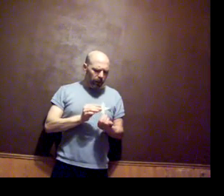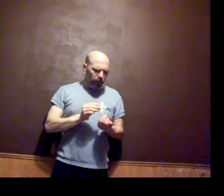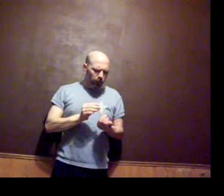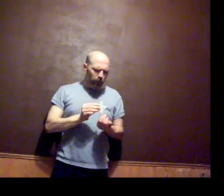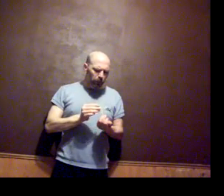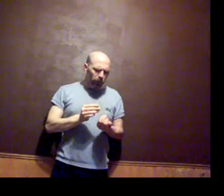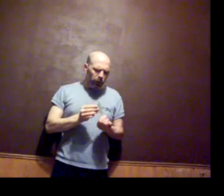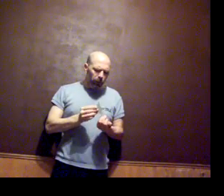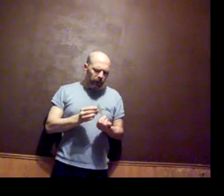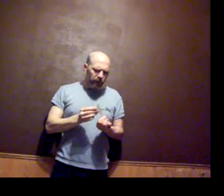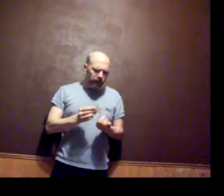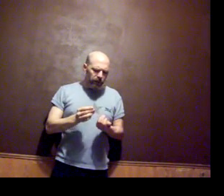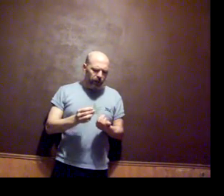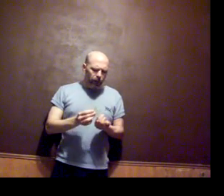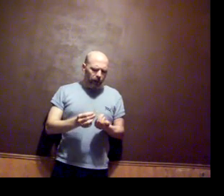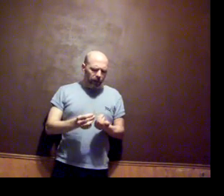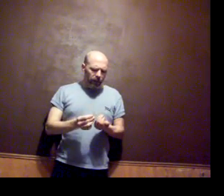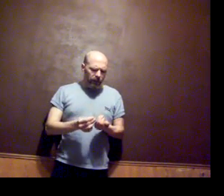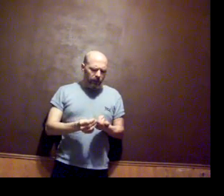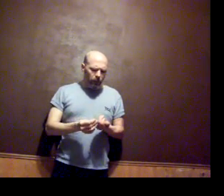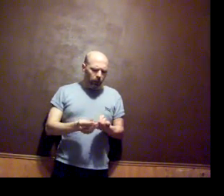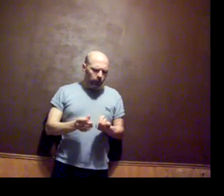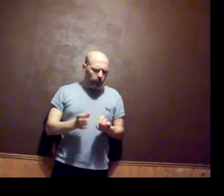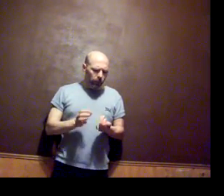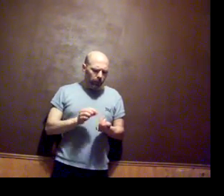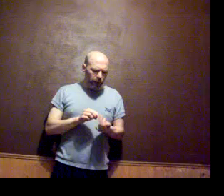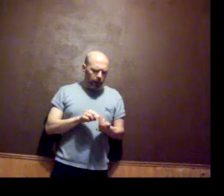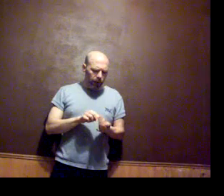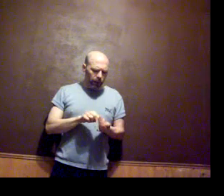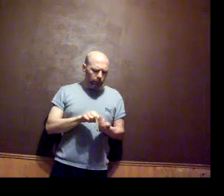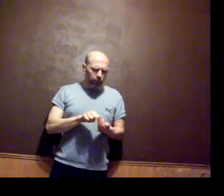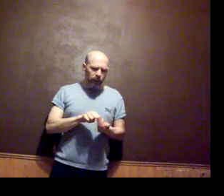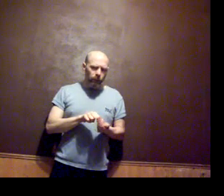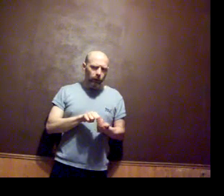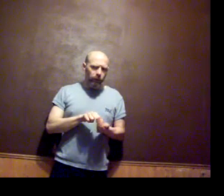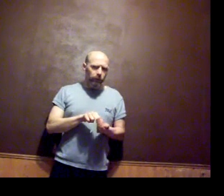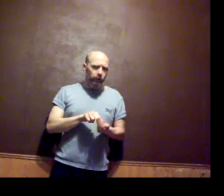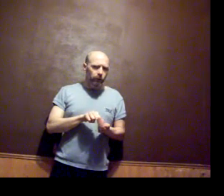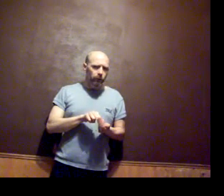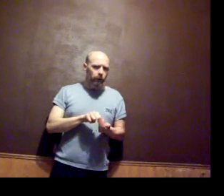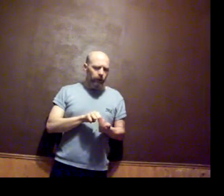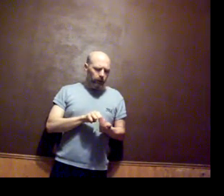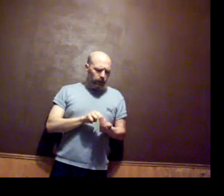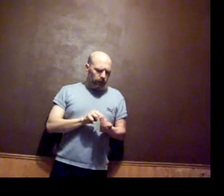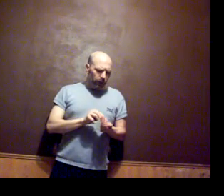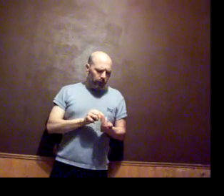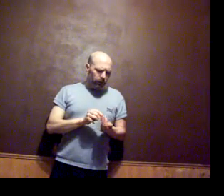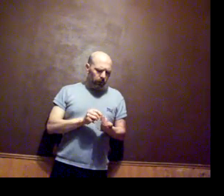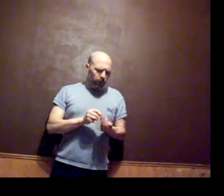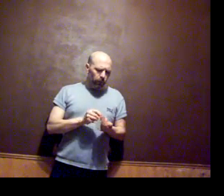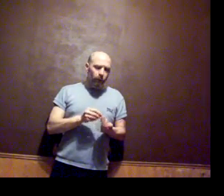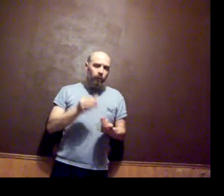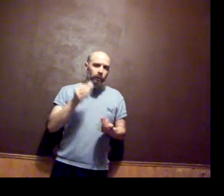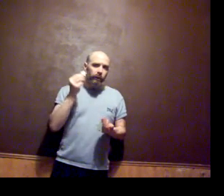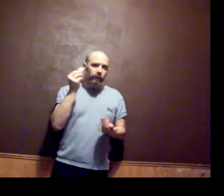don't remember what their brightness is, but I think it's somewhere between minus one and two. So they will mostly